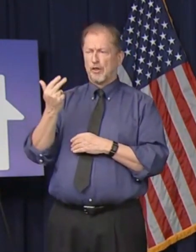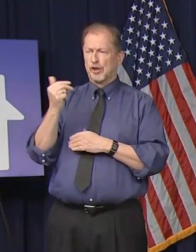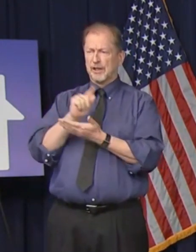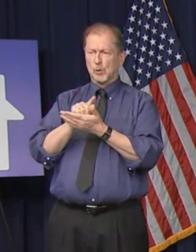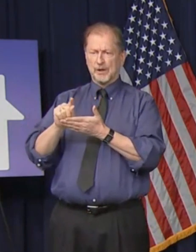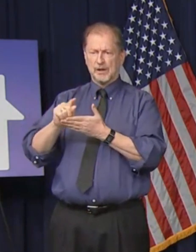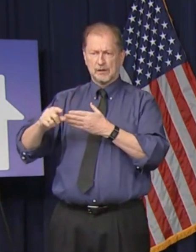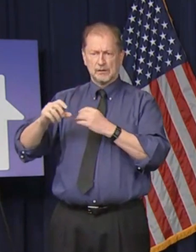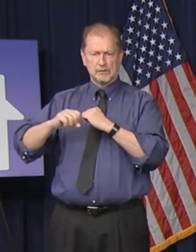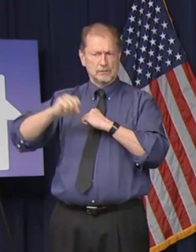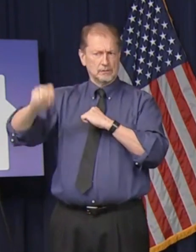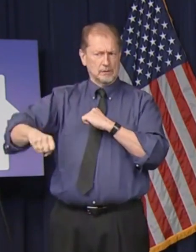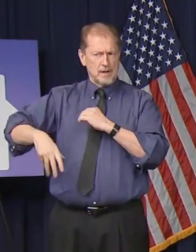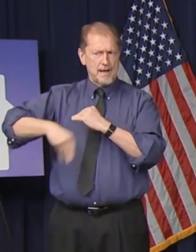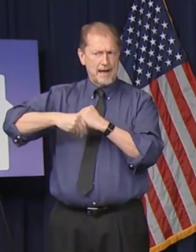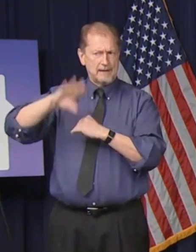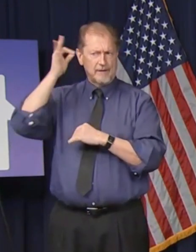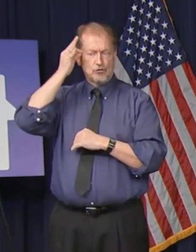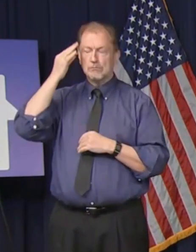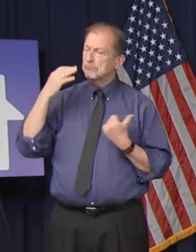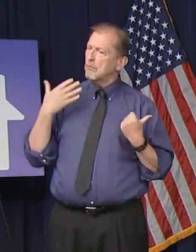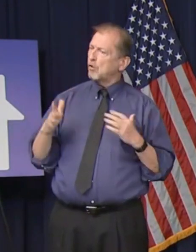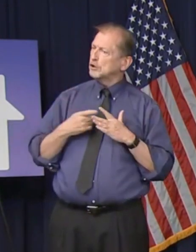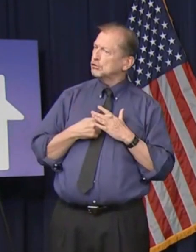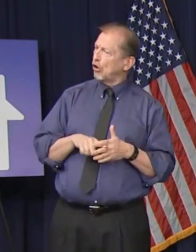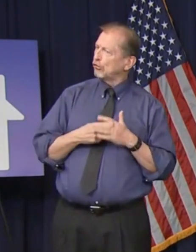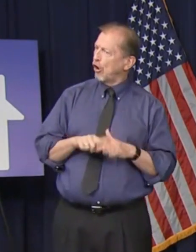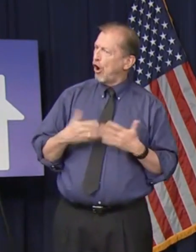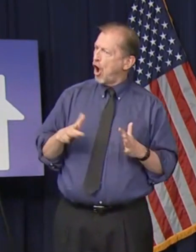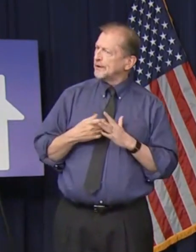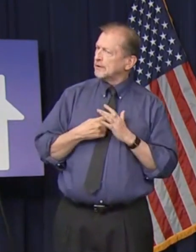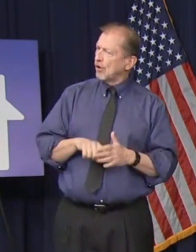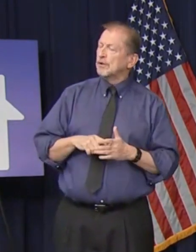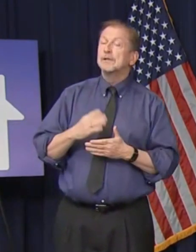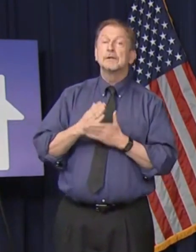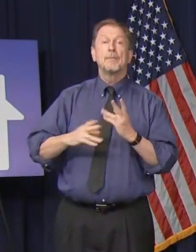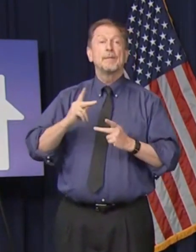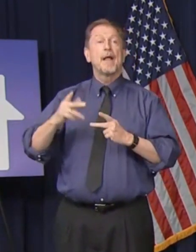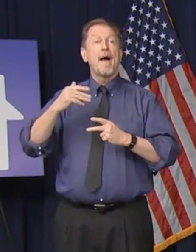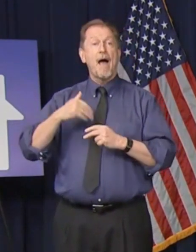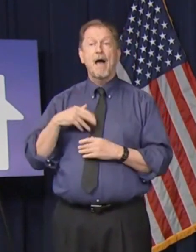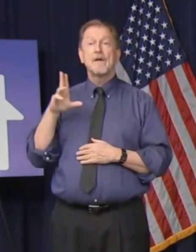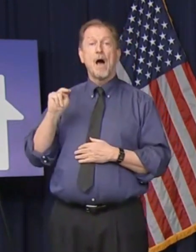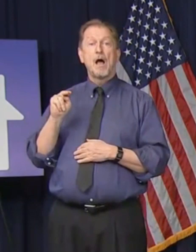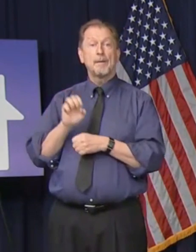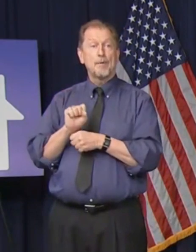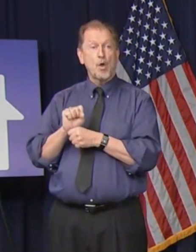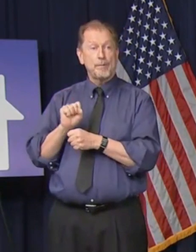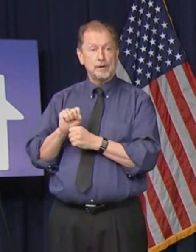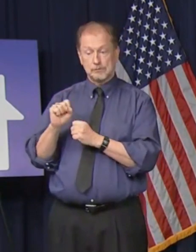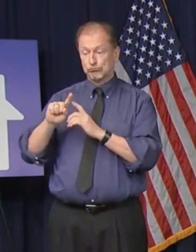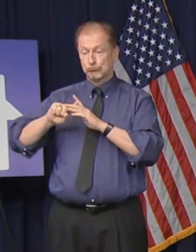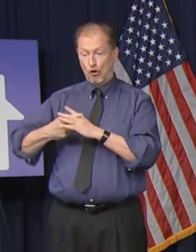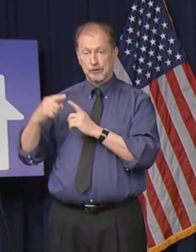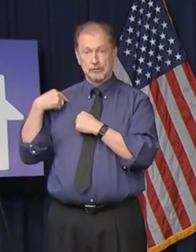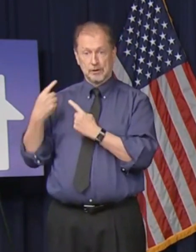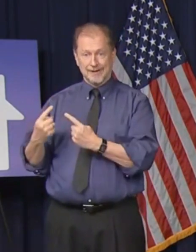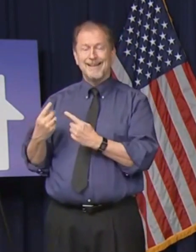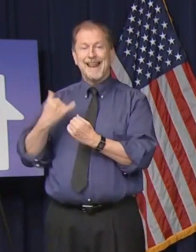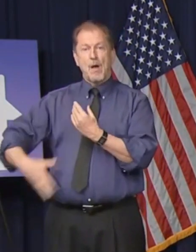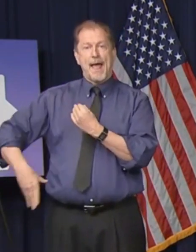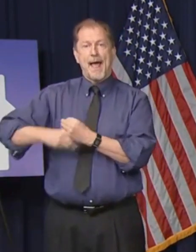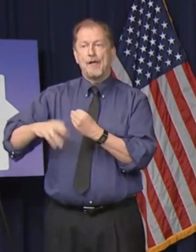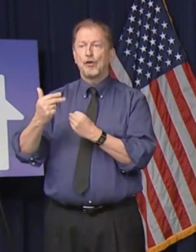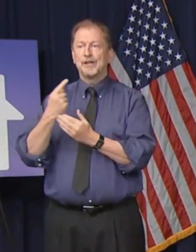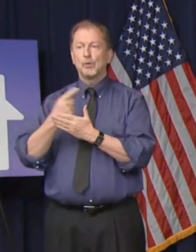Sorry, the 13-week, it is implemented. The people who have the extension on their unemployment, that's implemented now. So